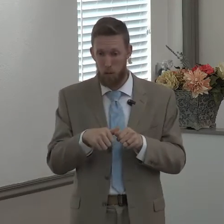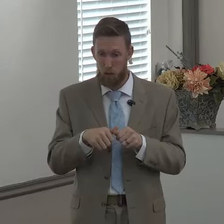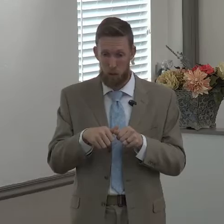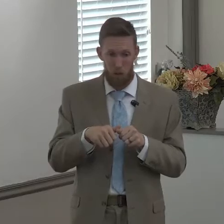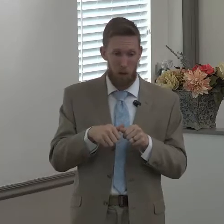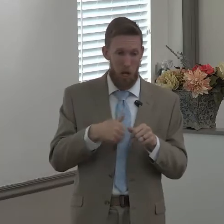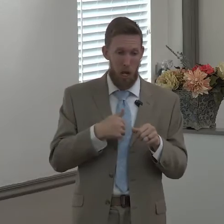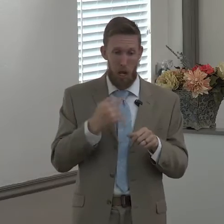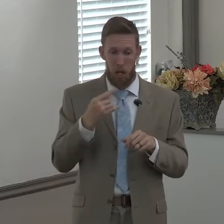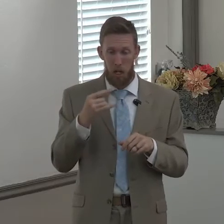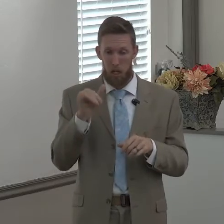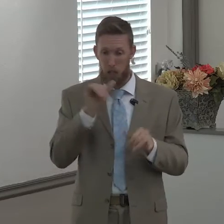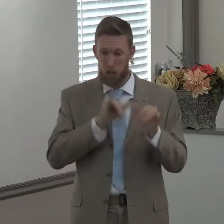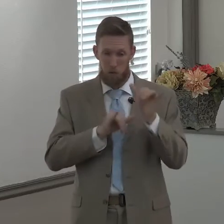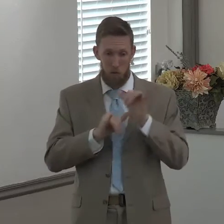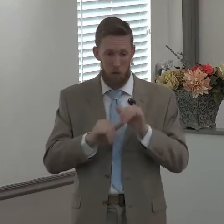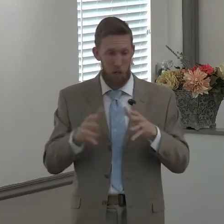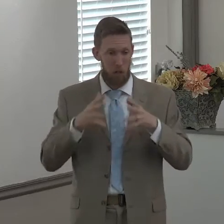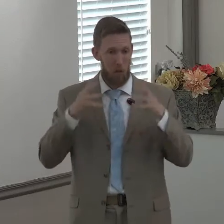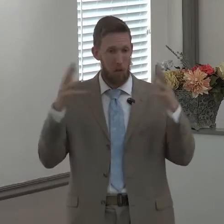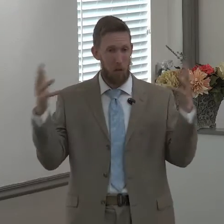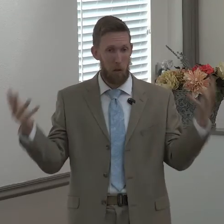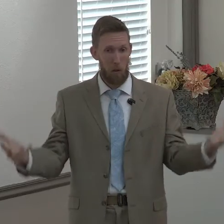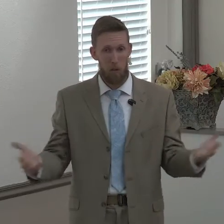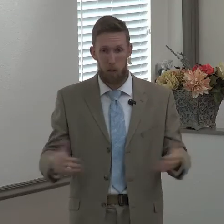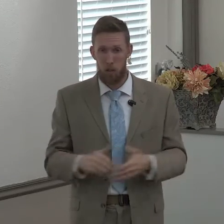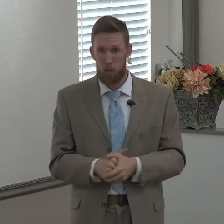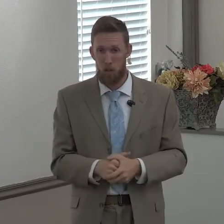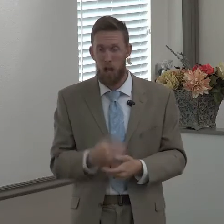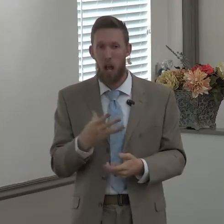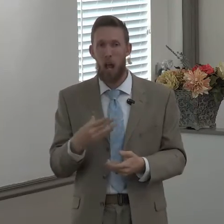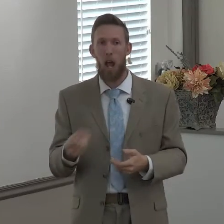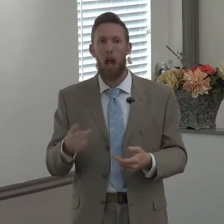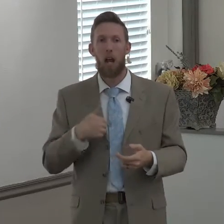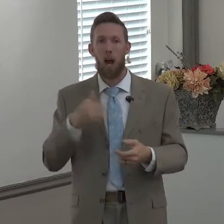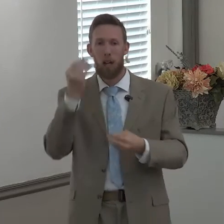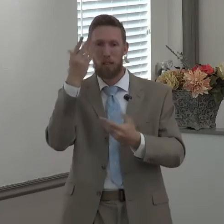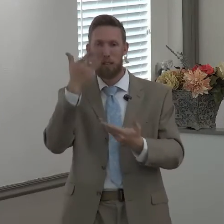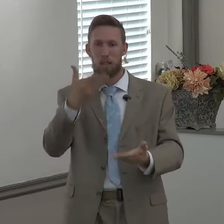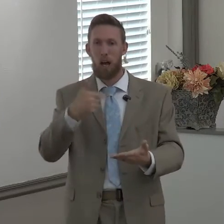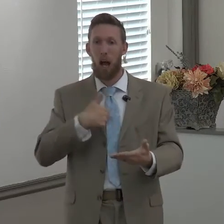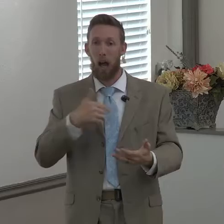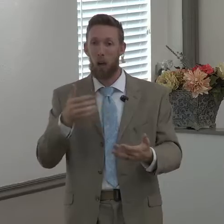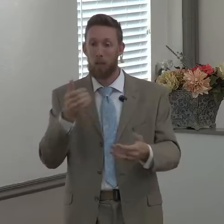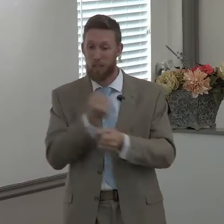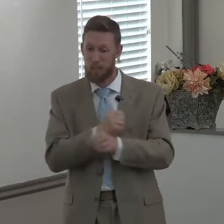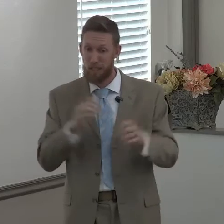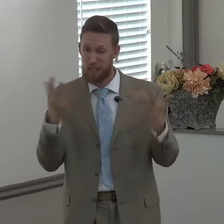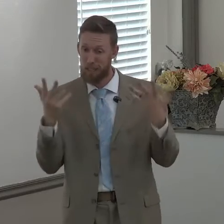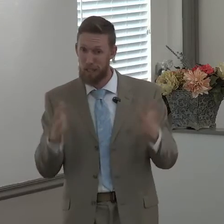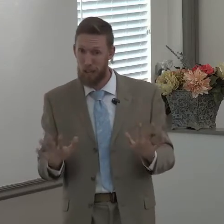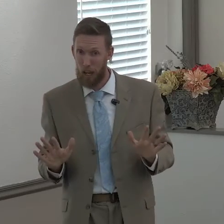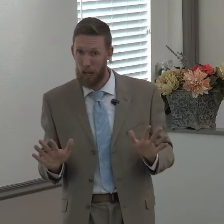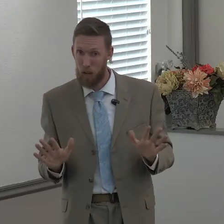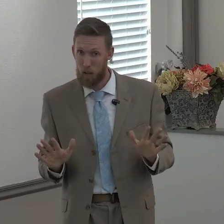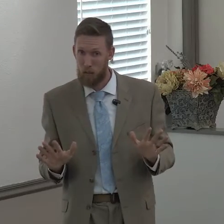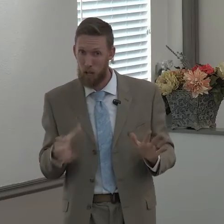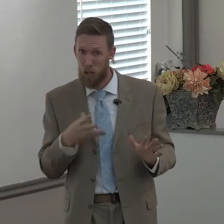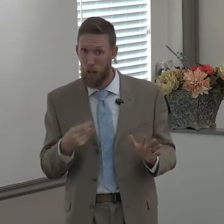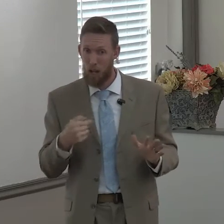I remember coming somewhat conscious after drinking way, way too much